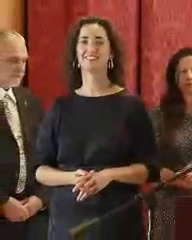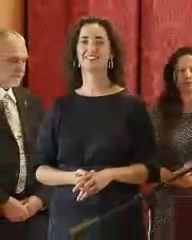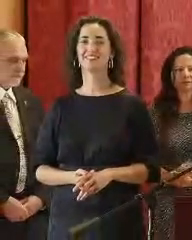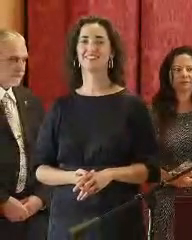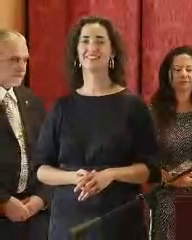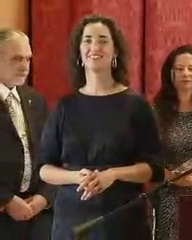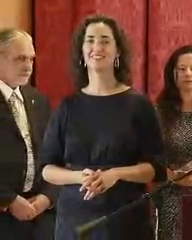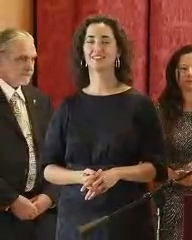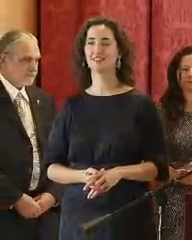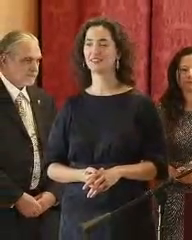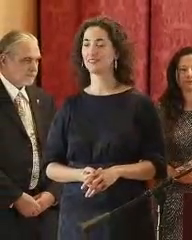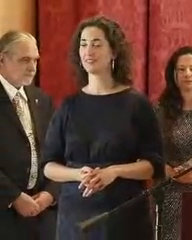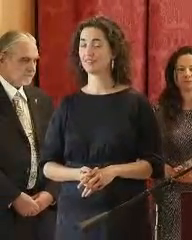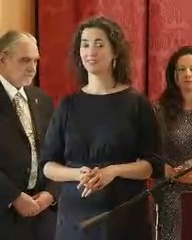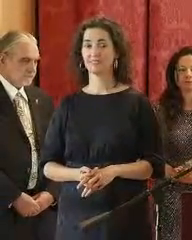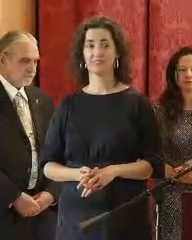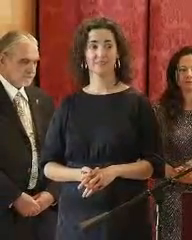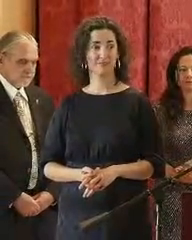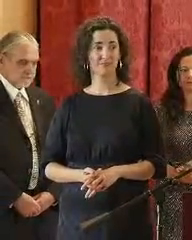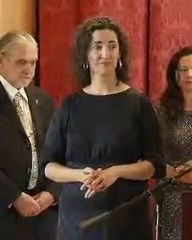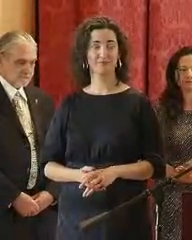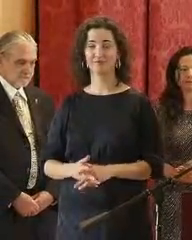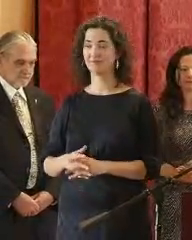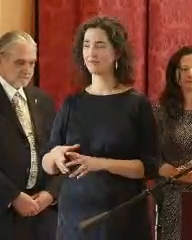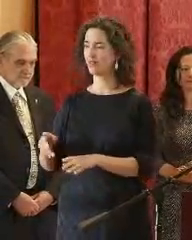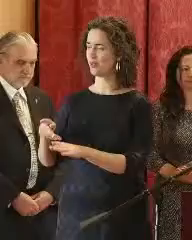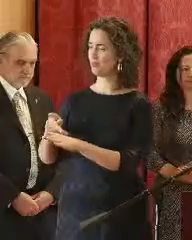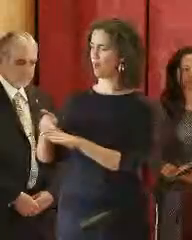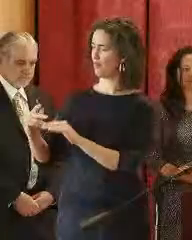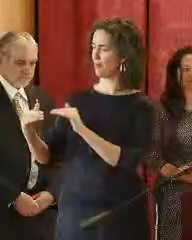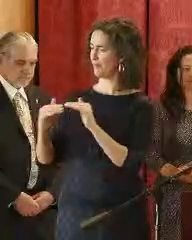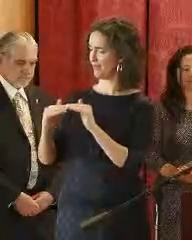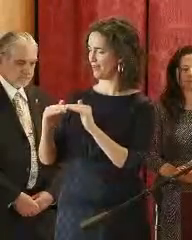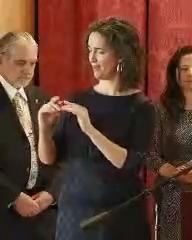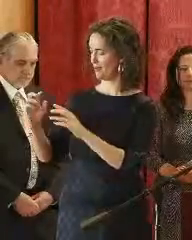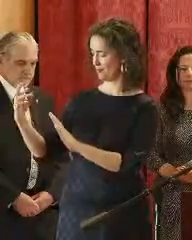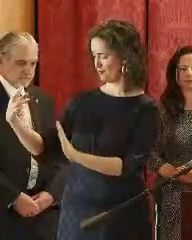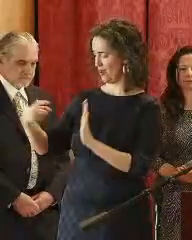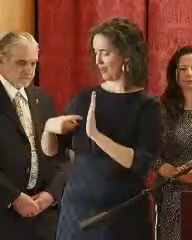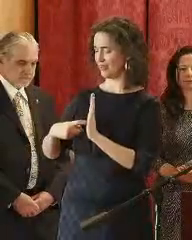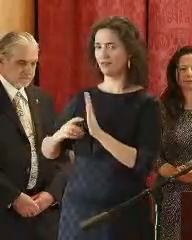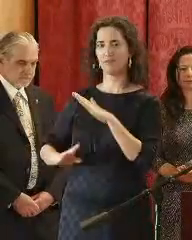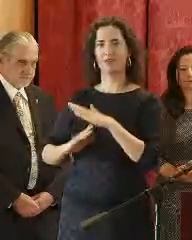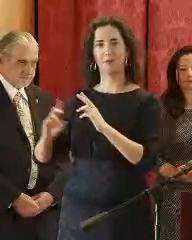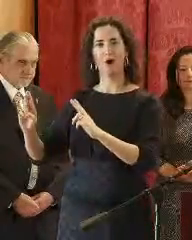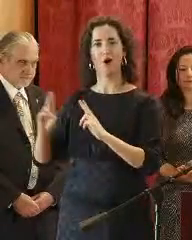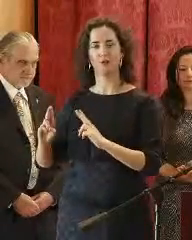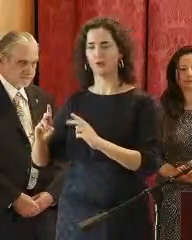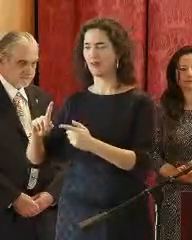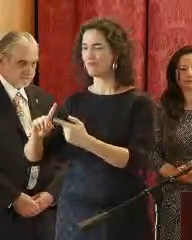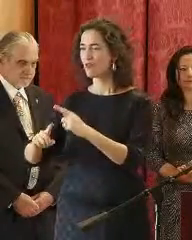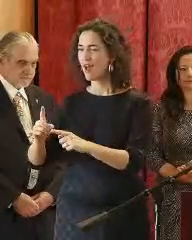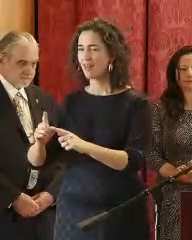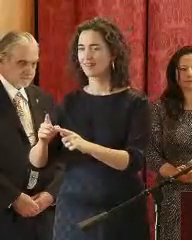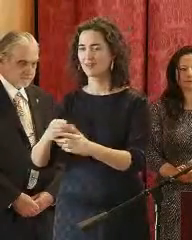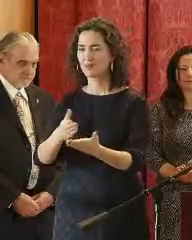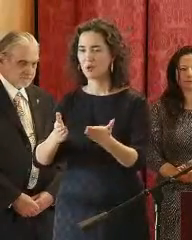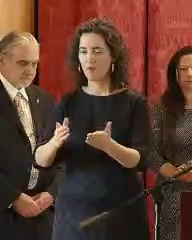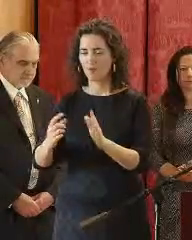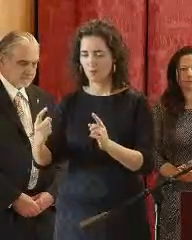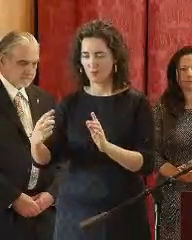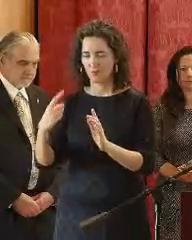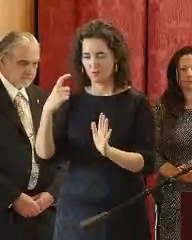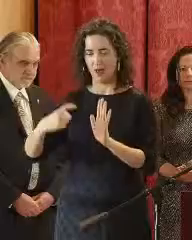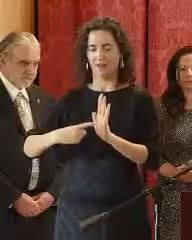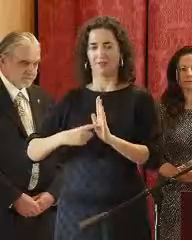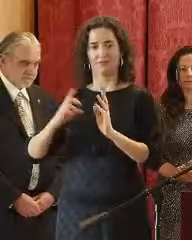There's no higher honor than to be recognized by your professional peers and friends and those that we serve.